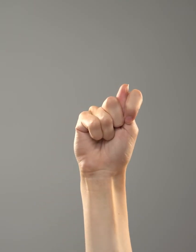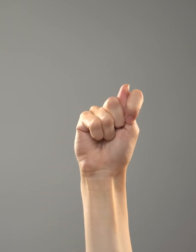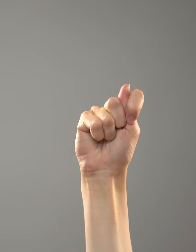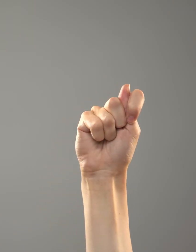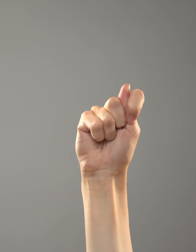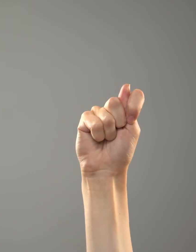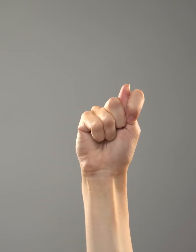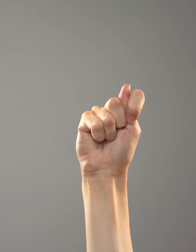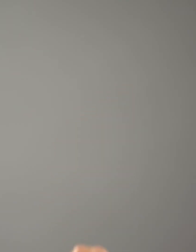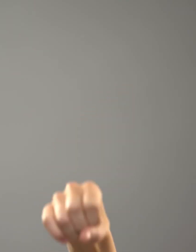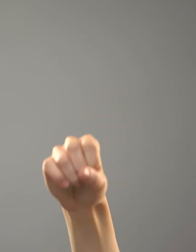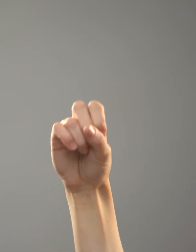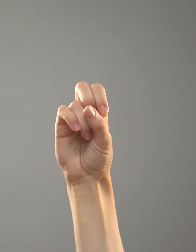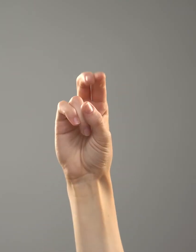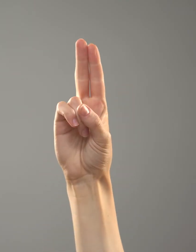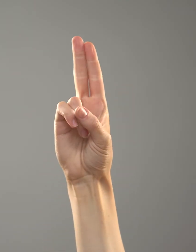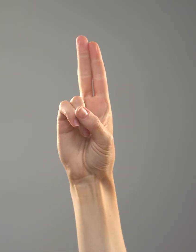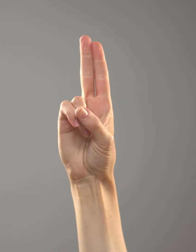T